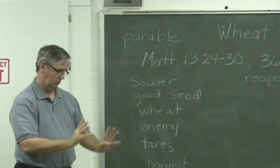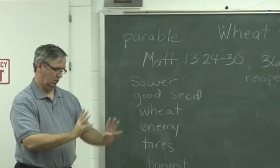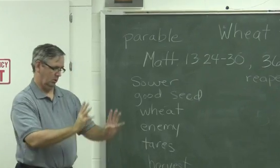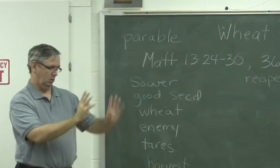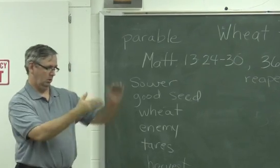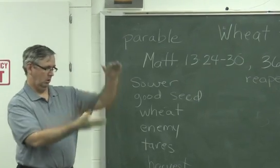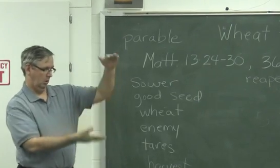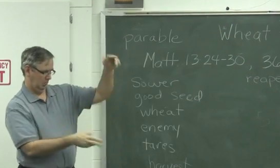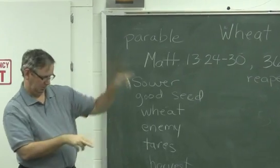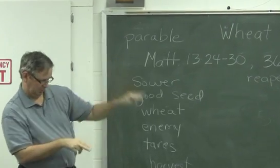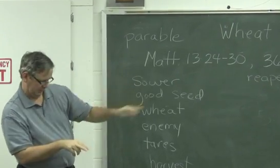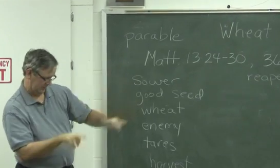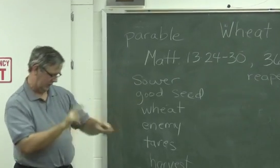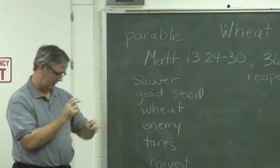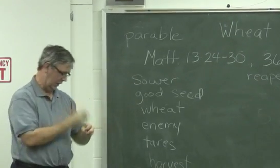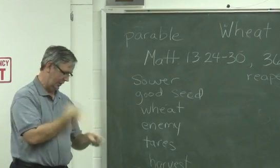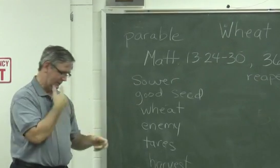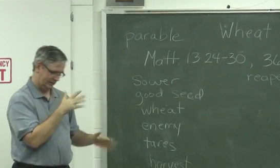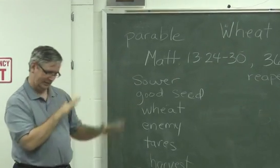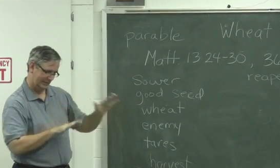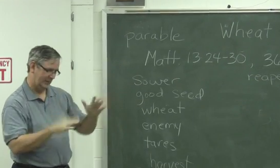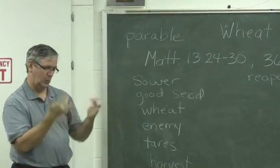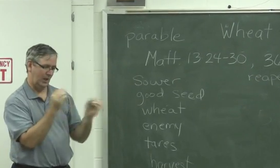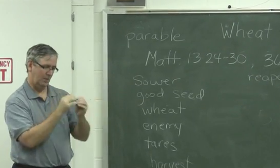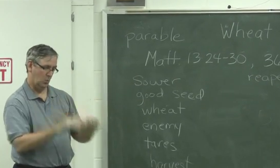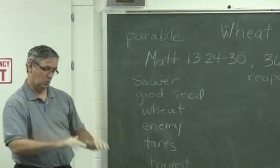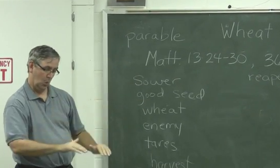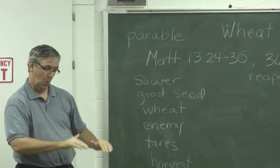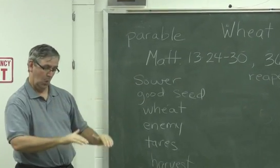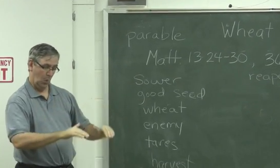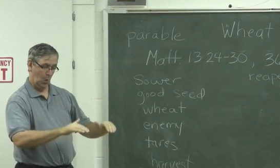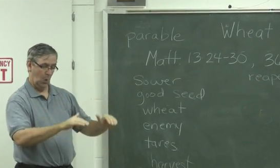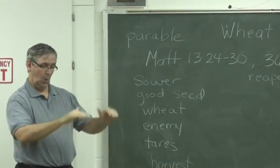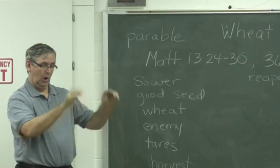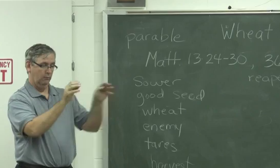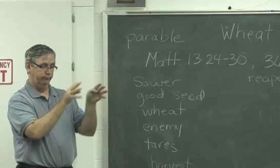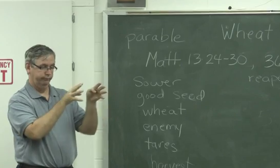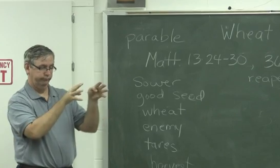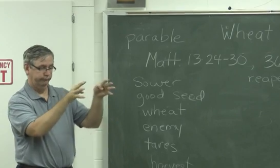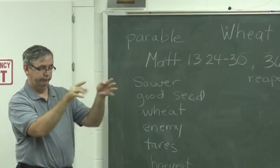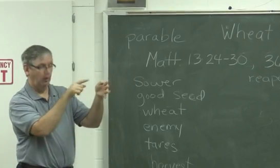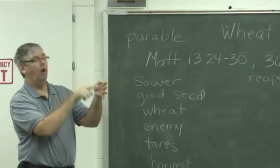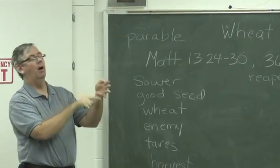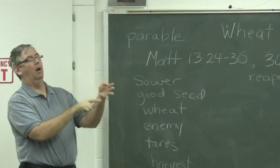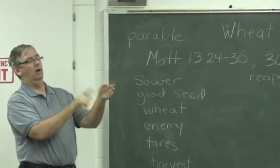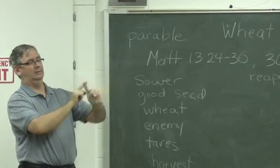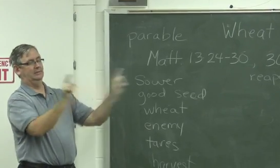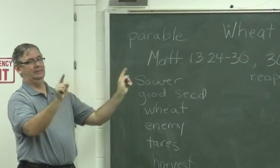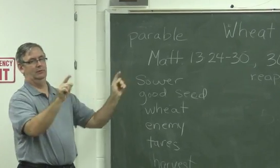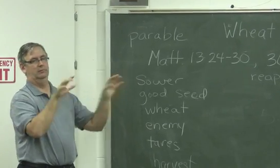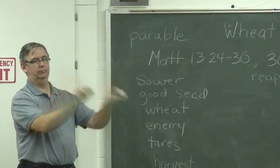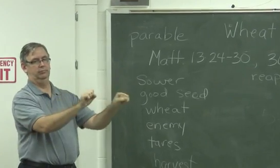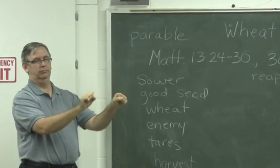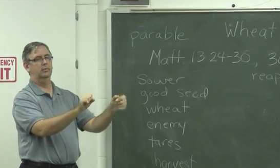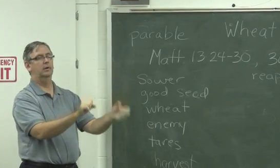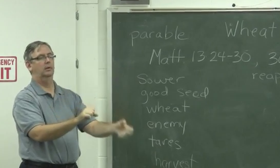it represents a weed. But the wheat, it grows taller and taller, and it shows that